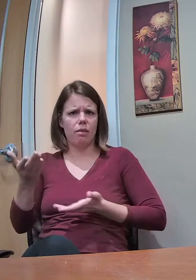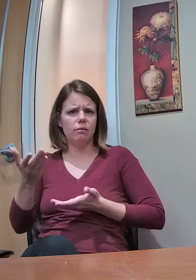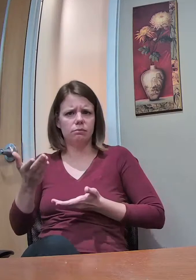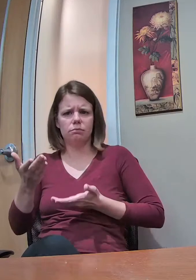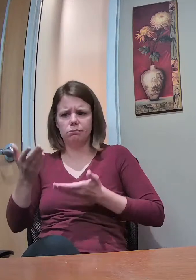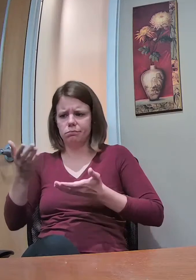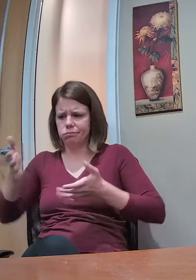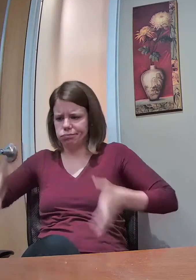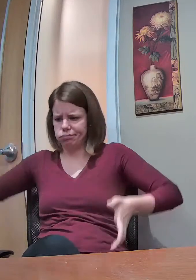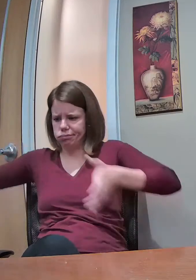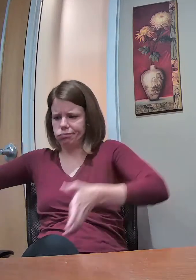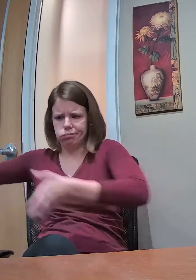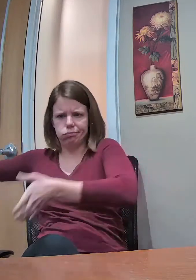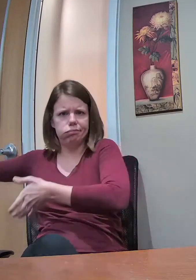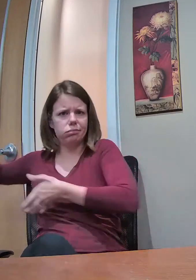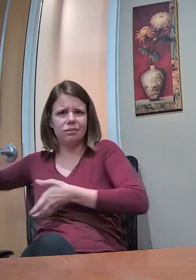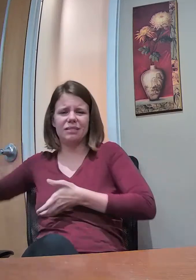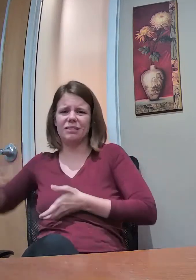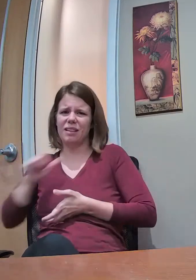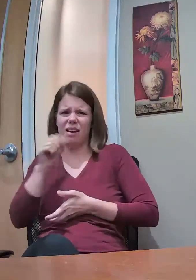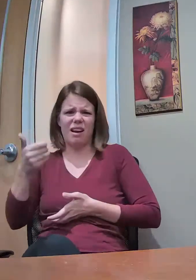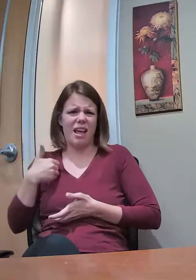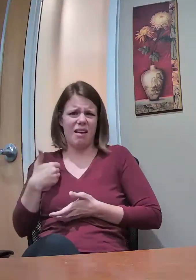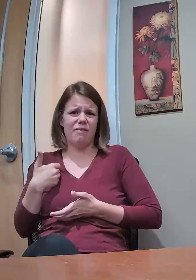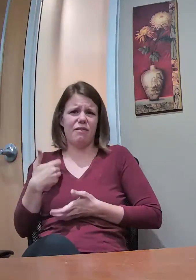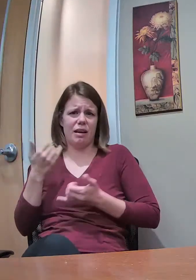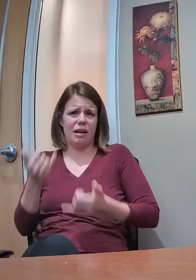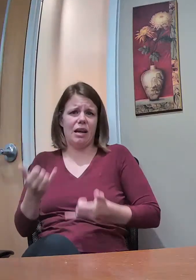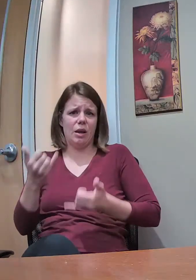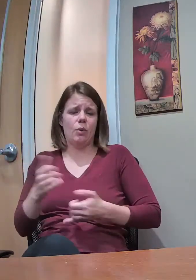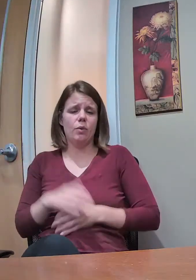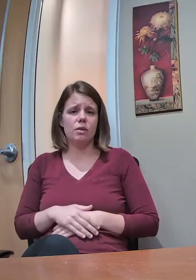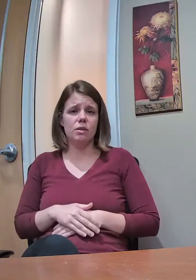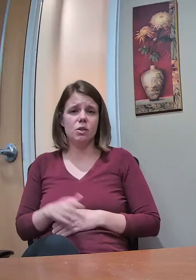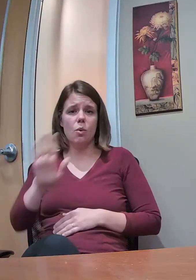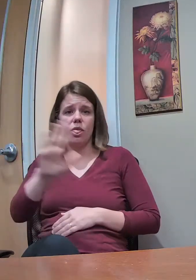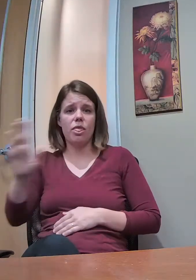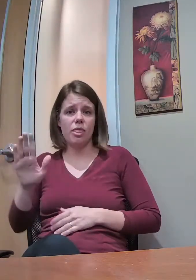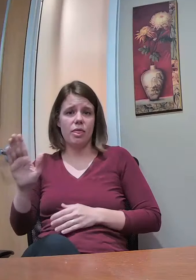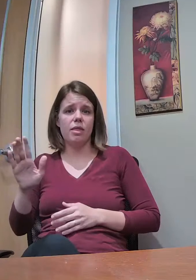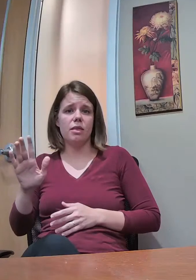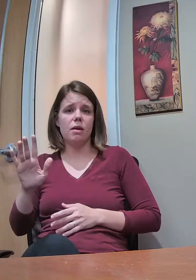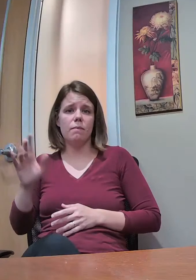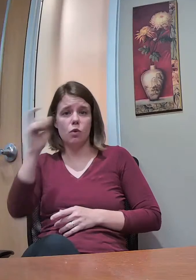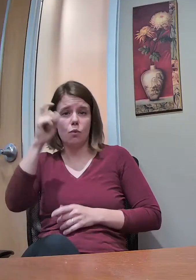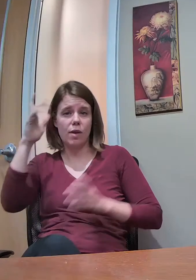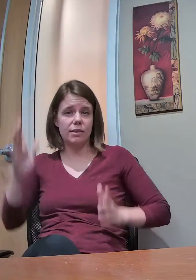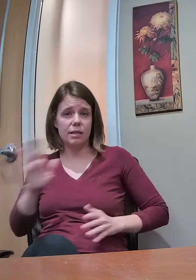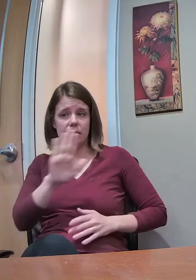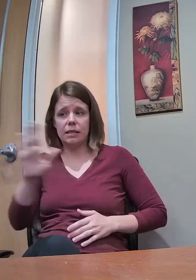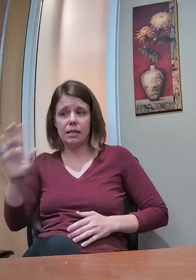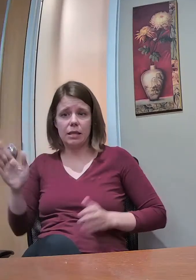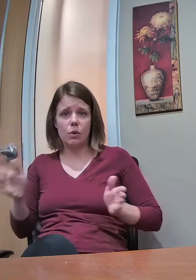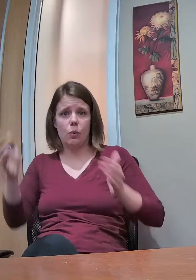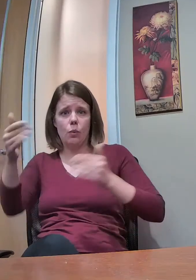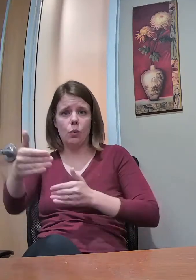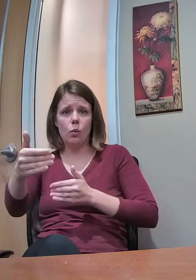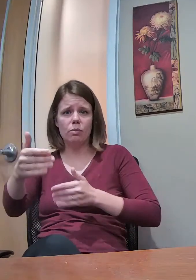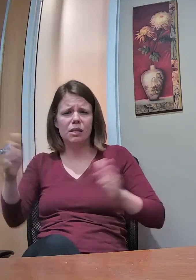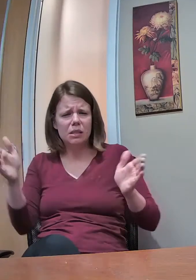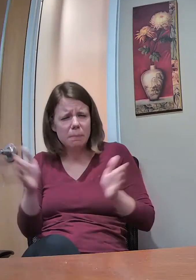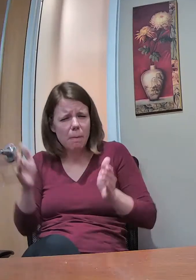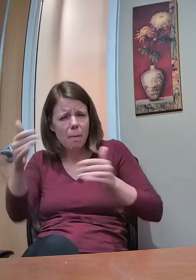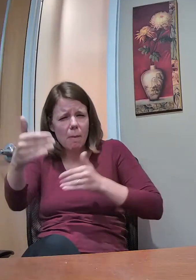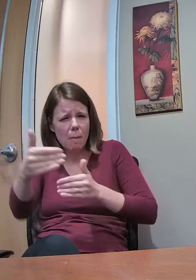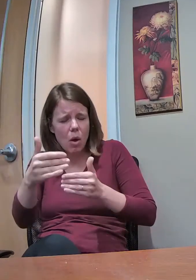send stuff in bulk because the rooms are too small and they just don't have room to store everything. I know that you want